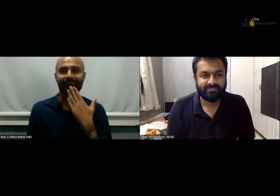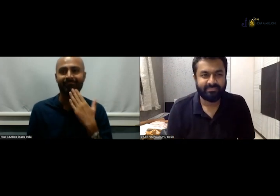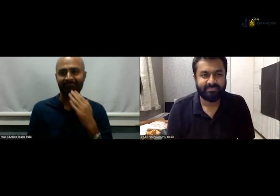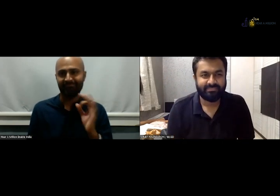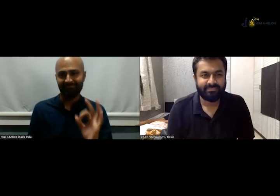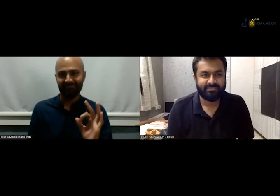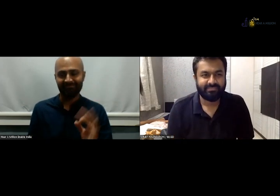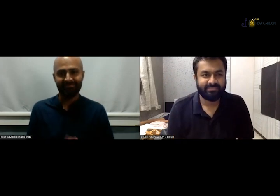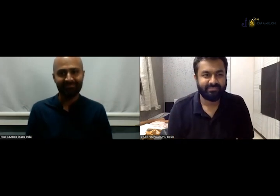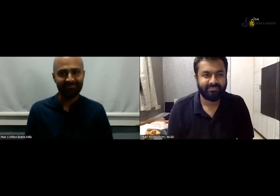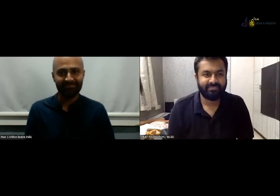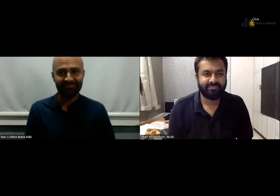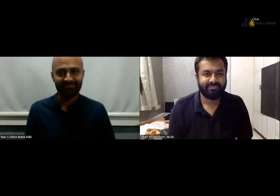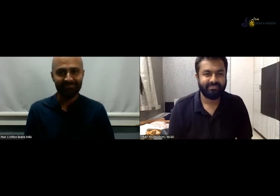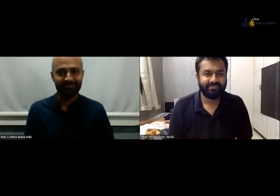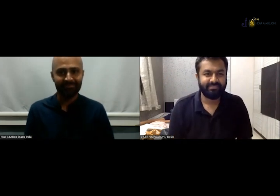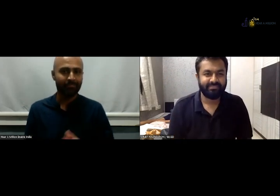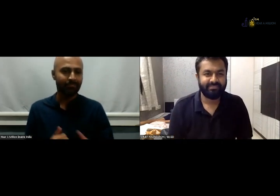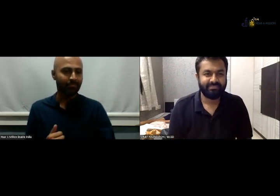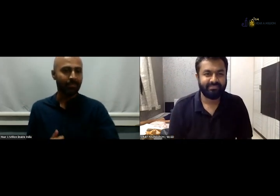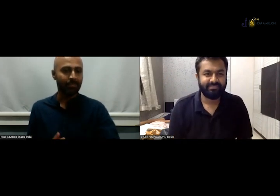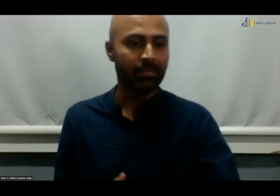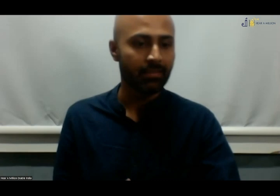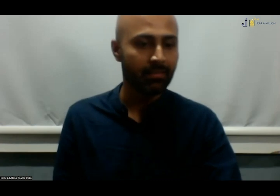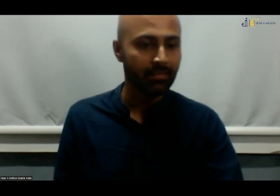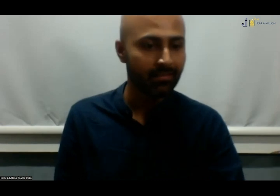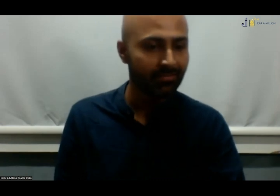family members. Thank you, Manan. Thank you, Manan.